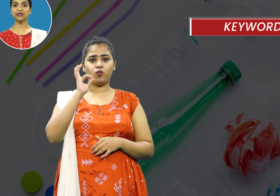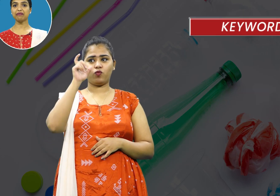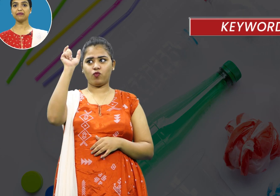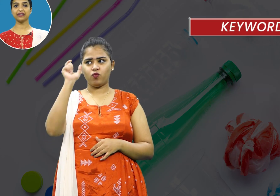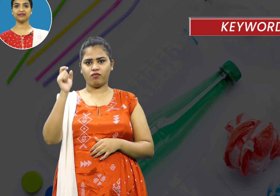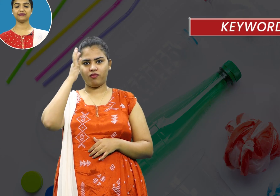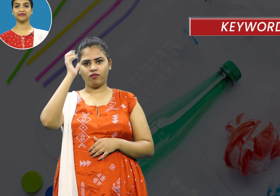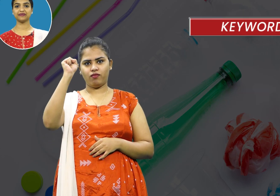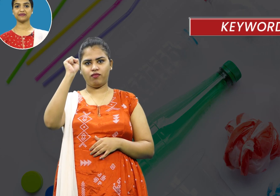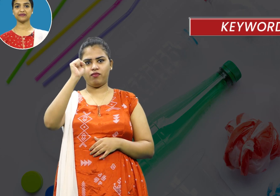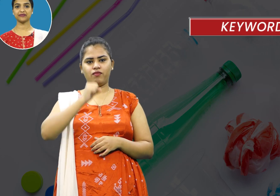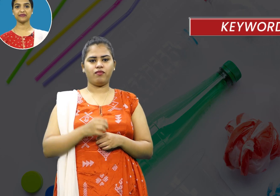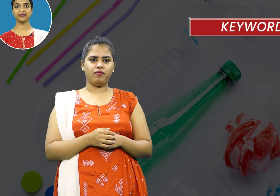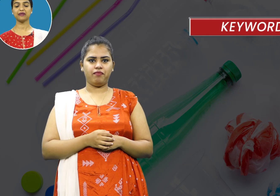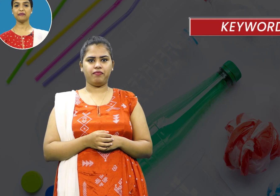Keywords to remember.